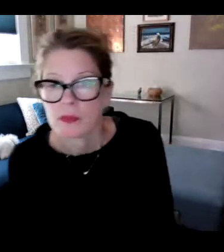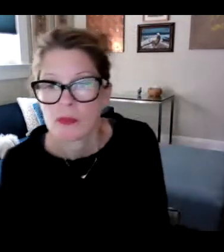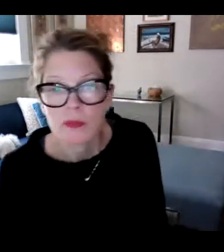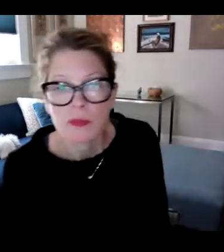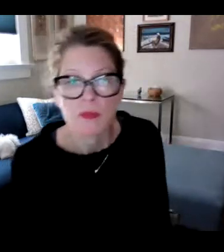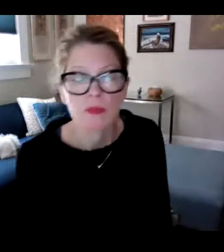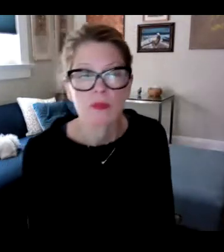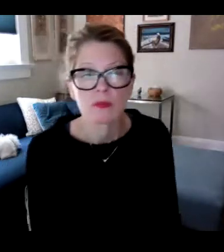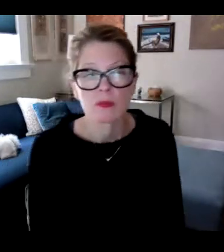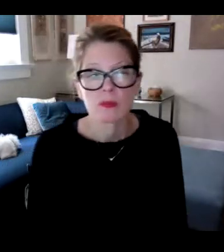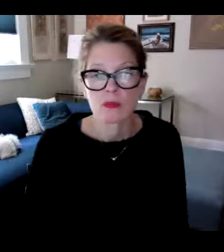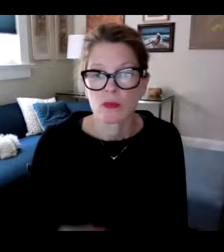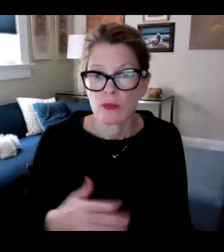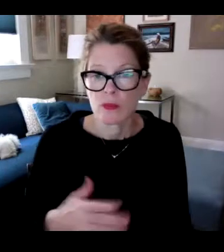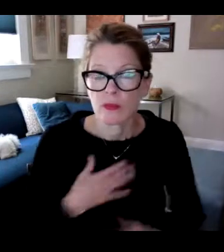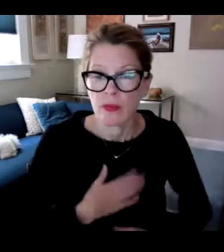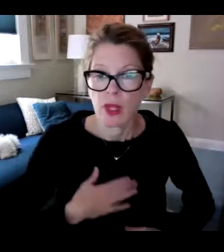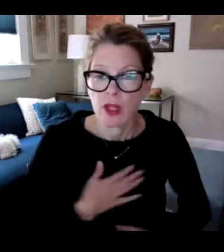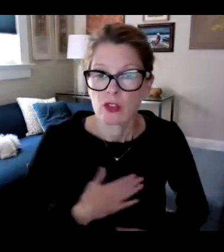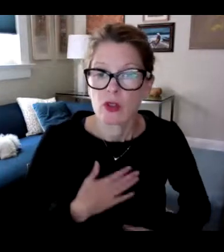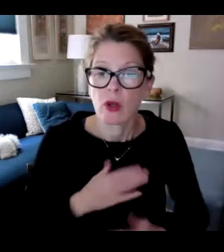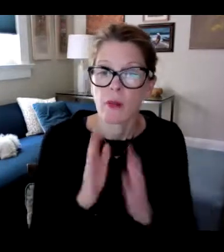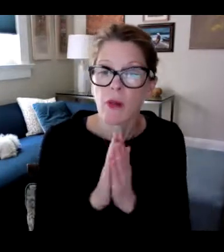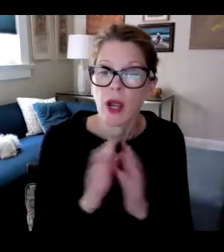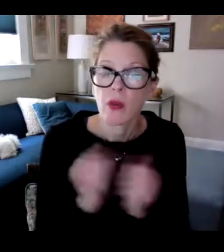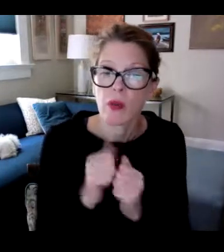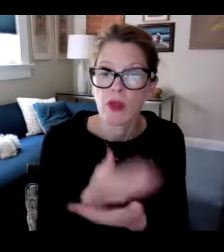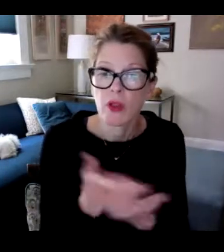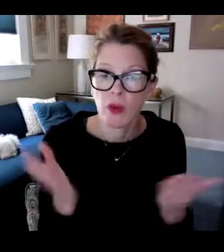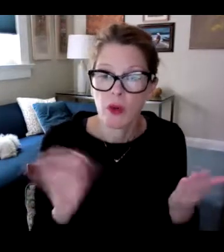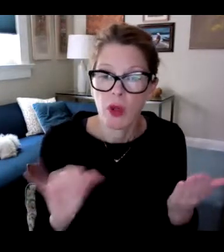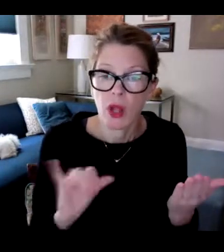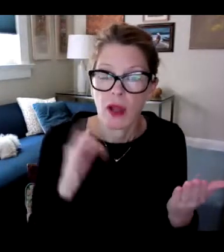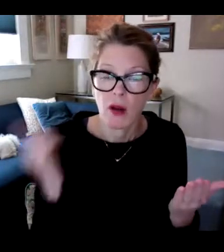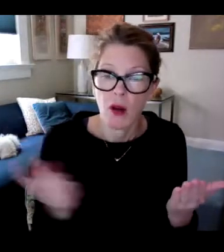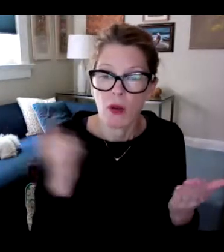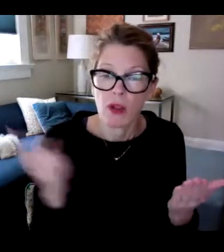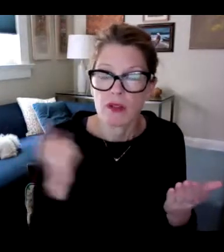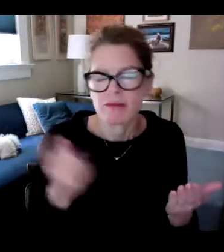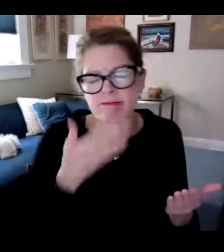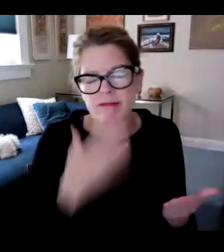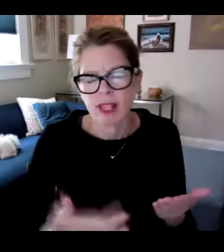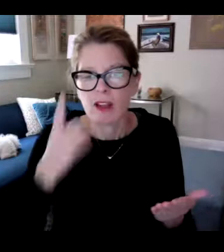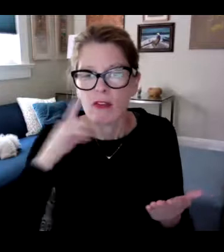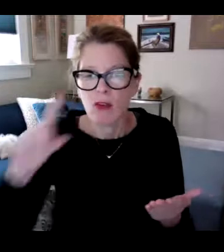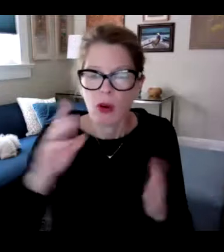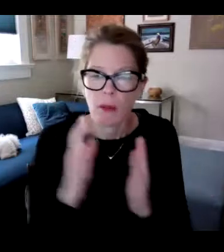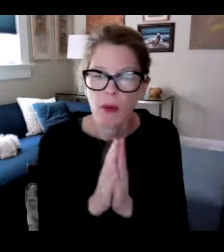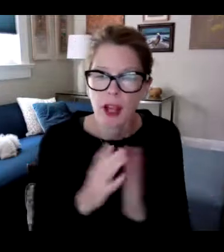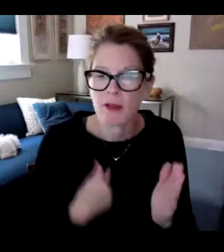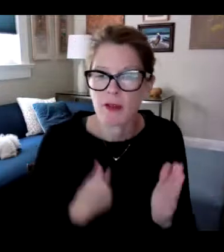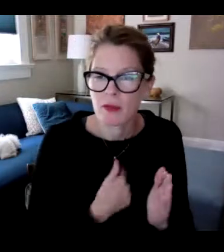Well, it's a privilege to pray with you all as always. Thank you for praying. Keep your prayers up. We need them